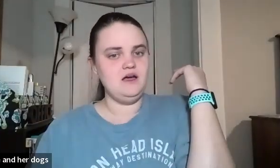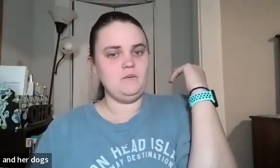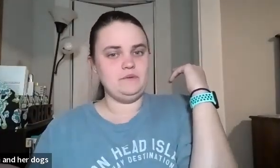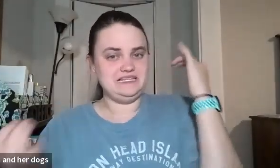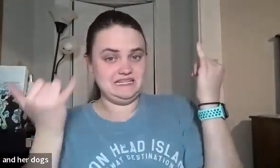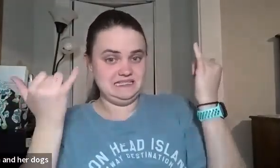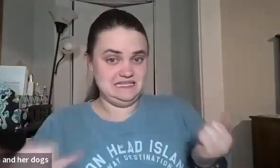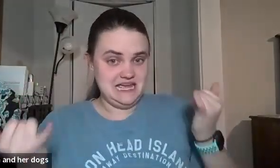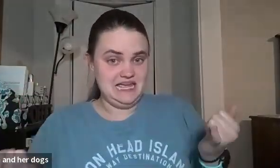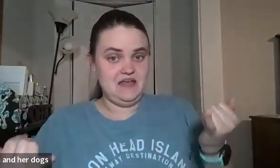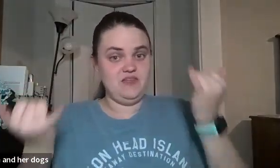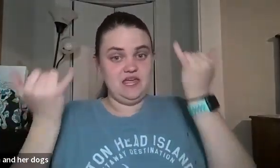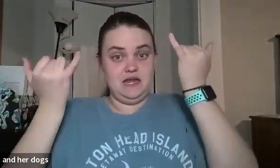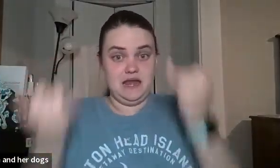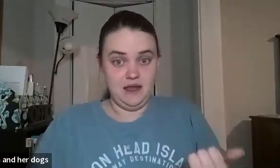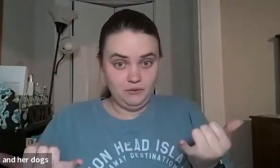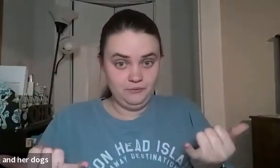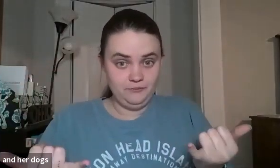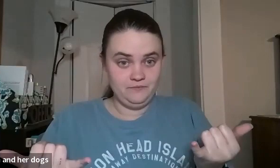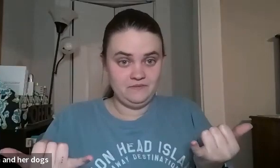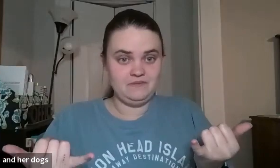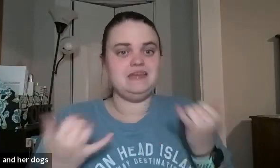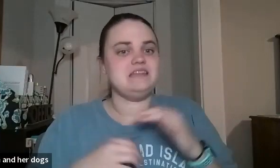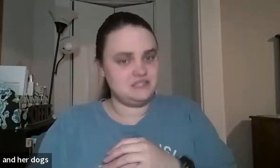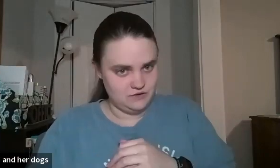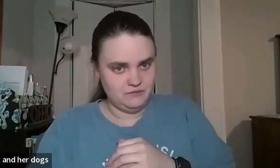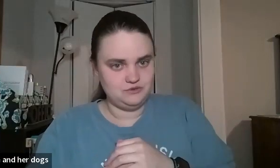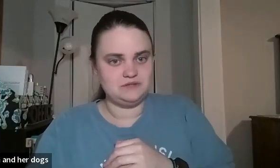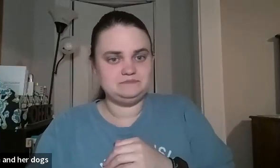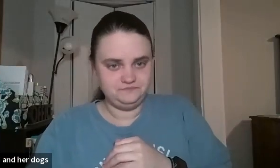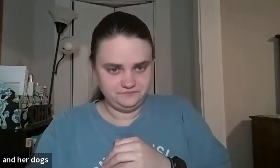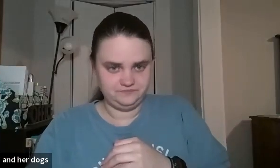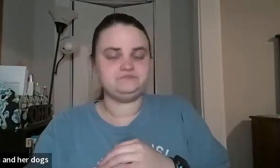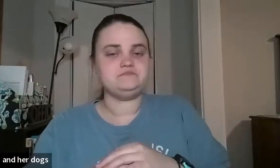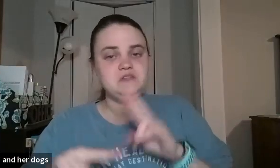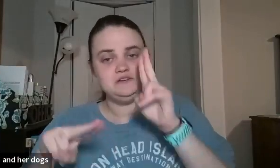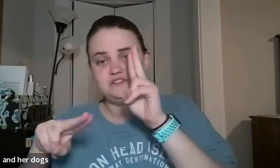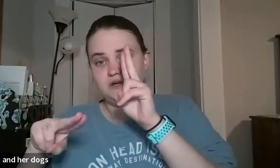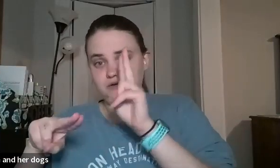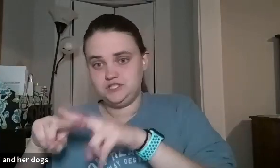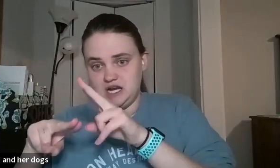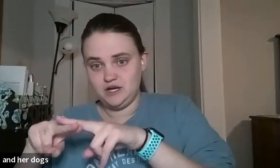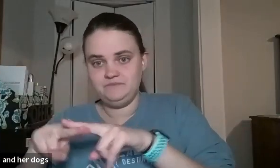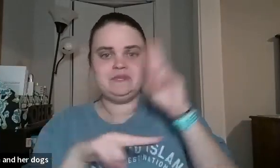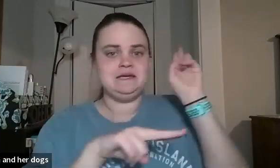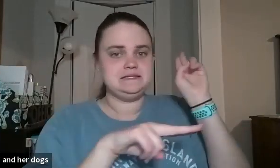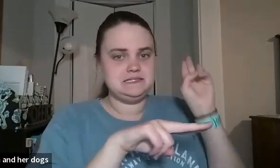when we did today and then now, it's that sort of motion. So chair,